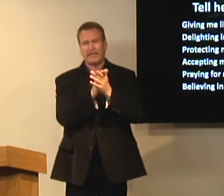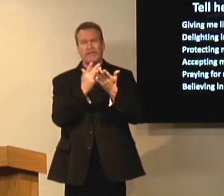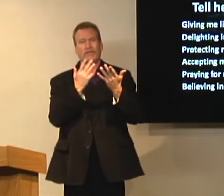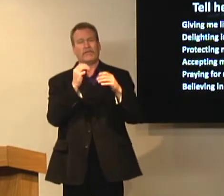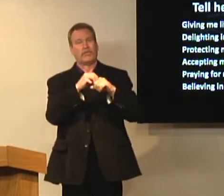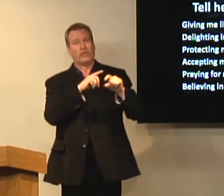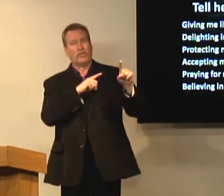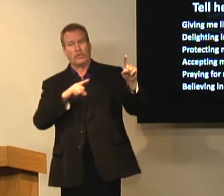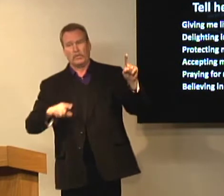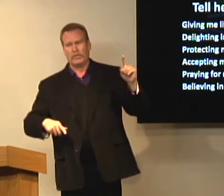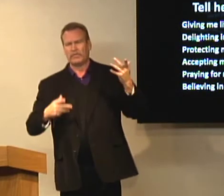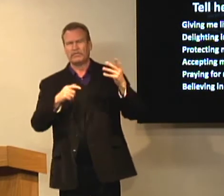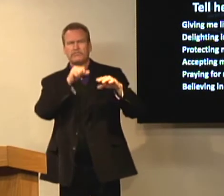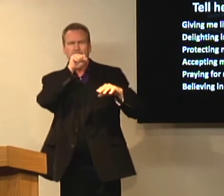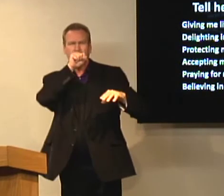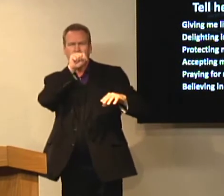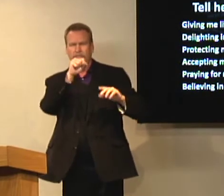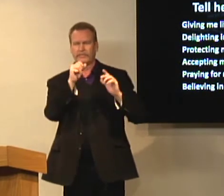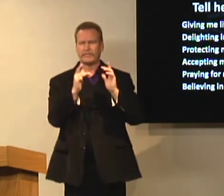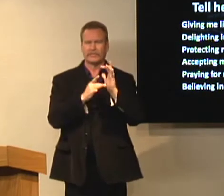And thankful to our moms for believing